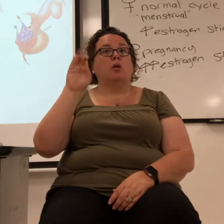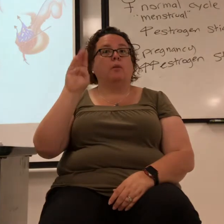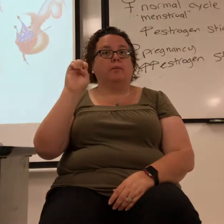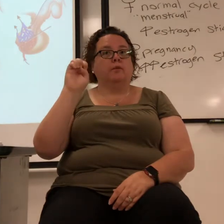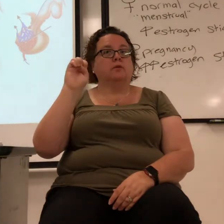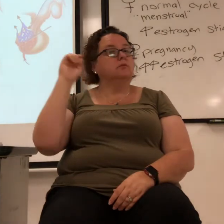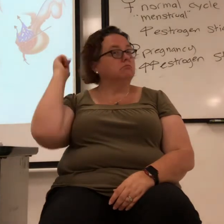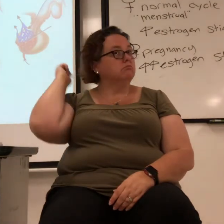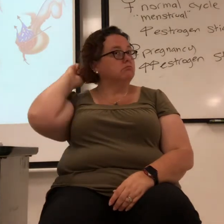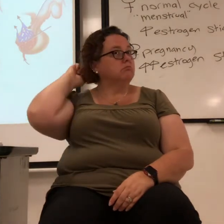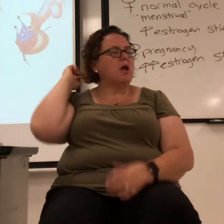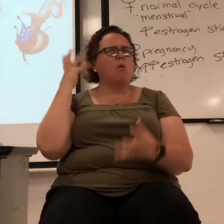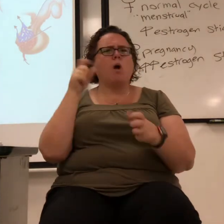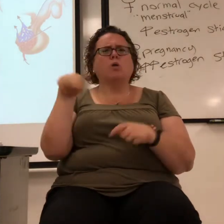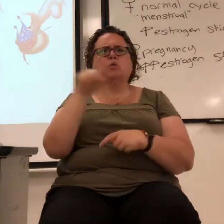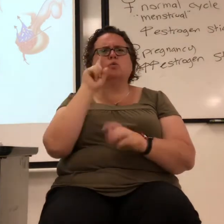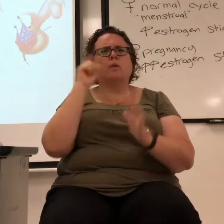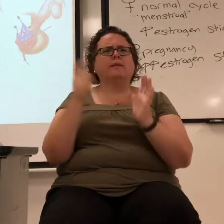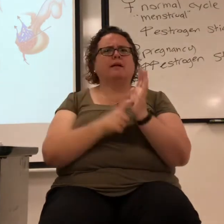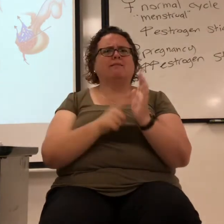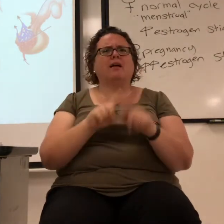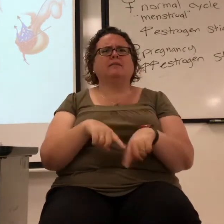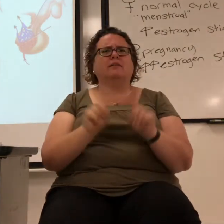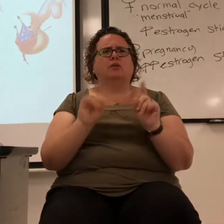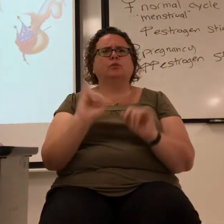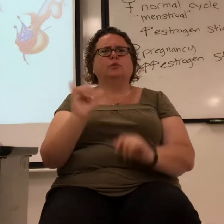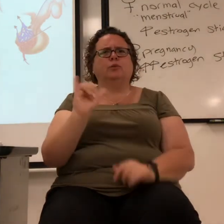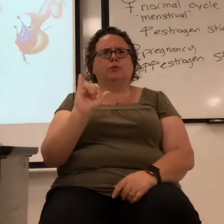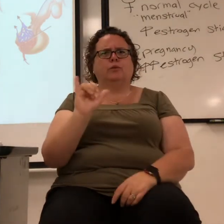And I want you to identify different things here too.